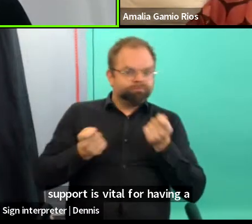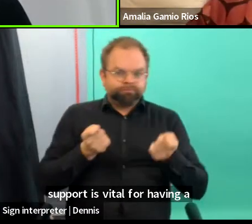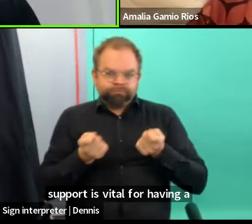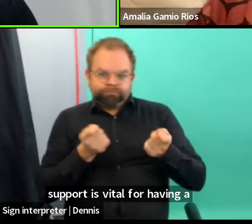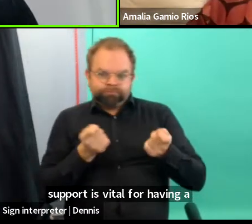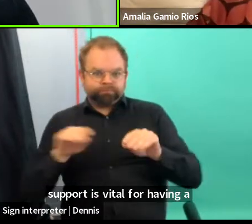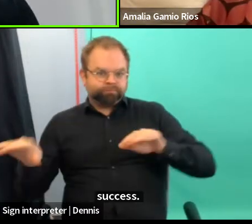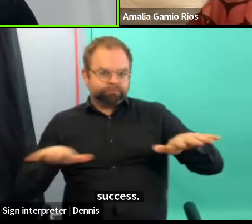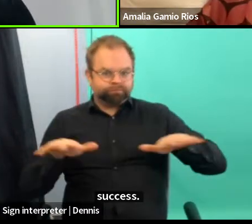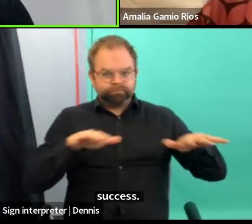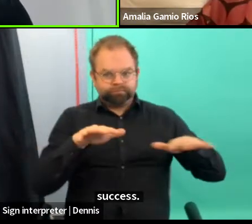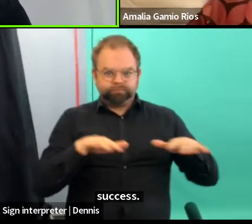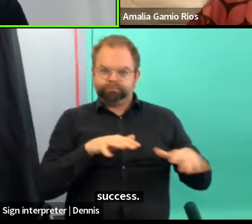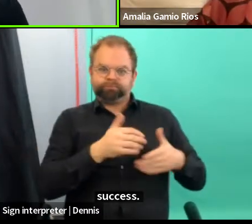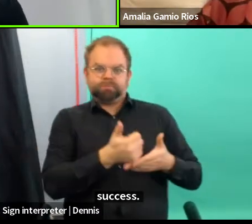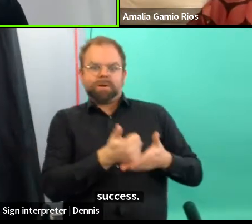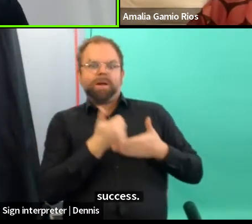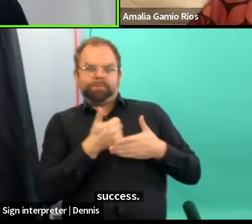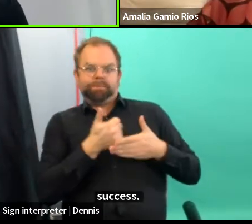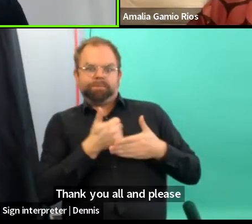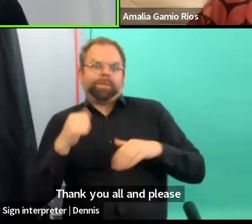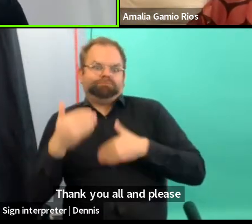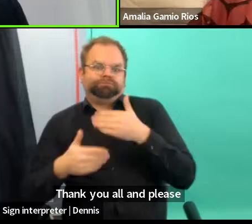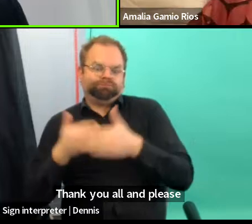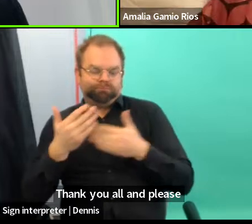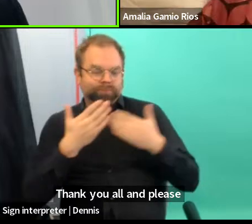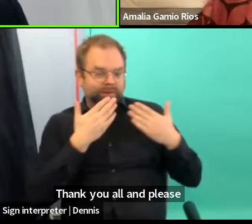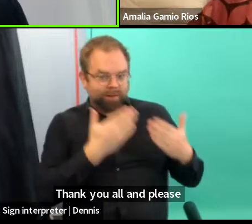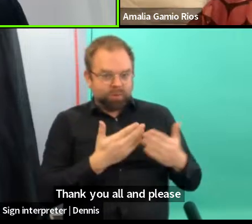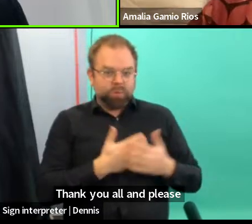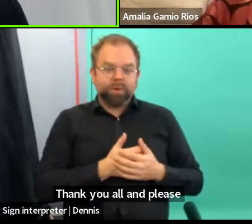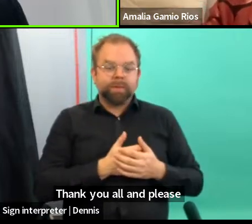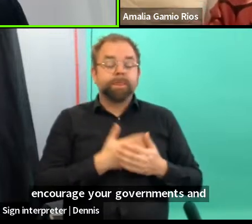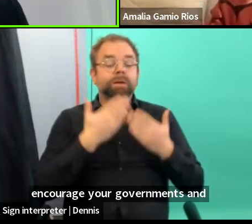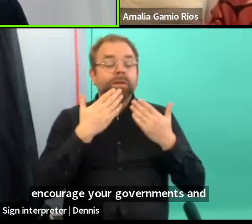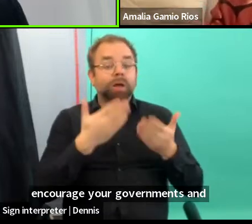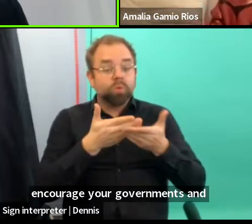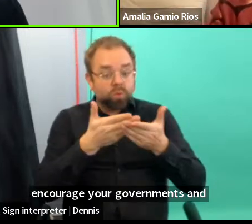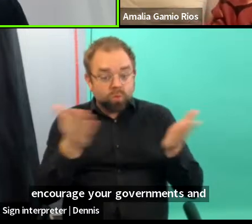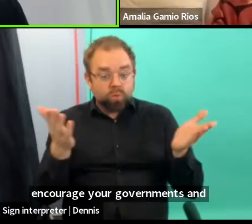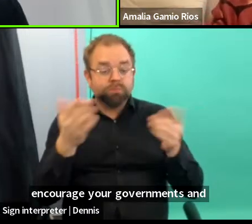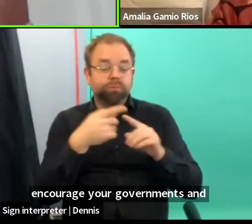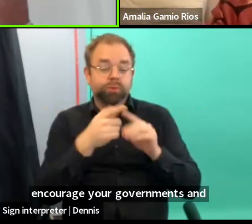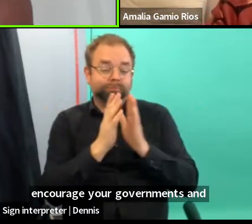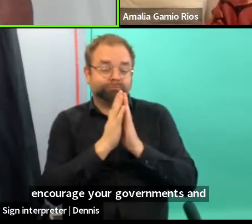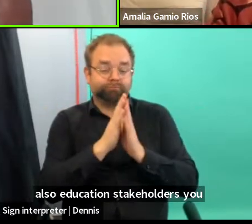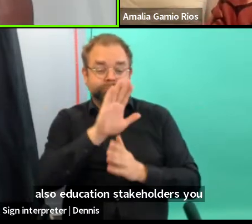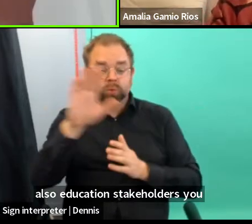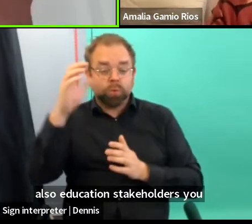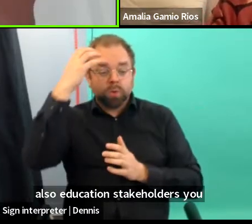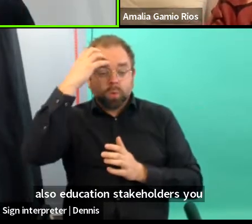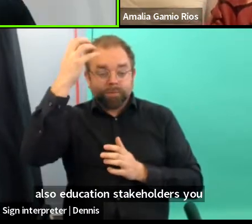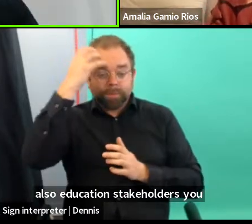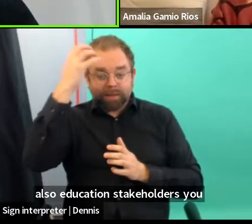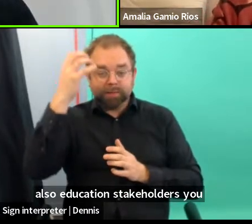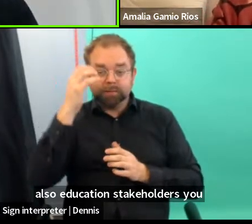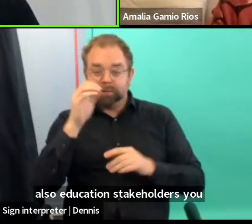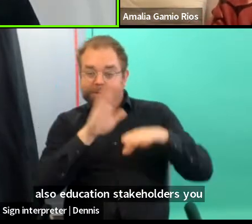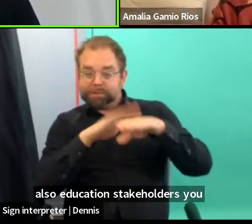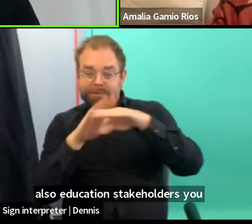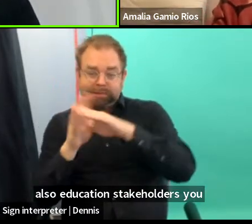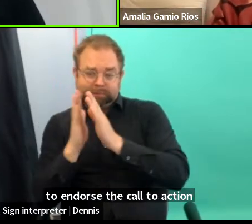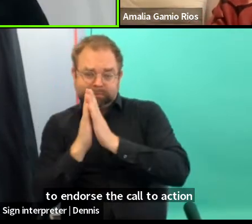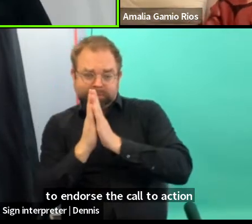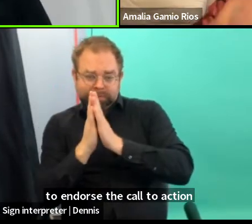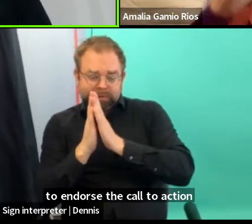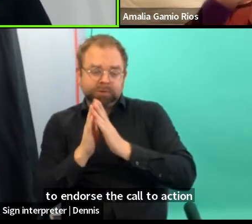all education stakeholders around you to endorse the call to action and effectively respect, protect, and fulfill everyone's right